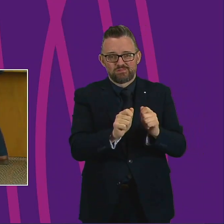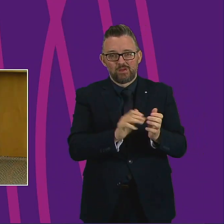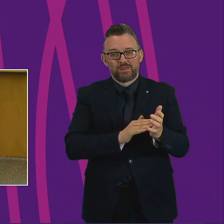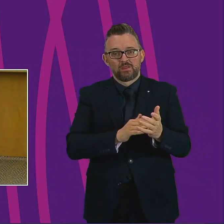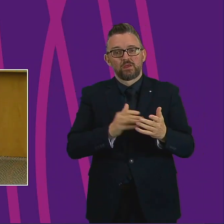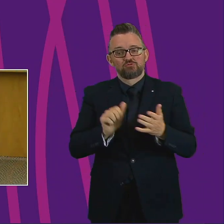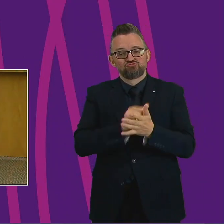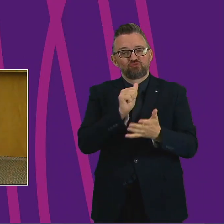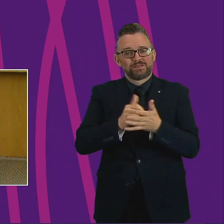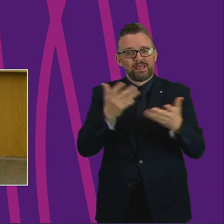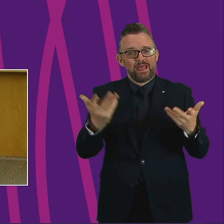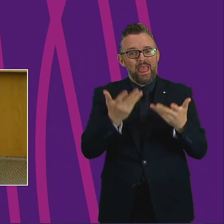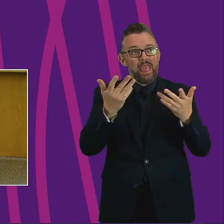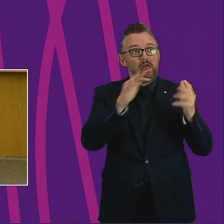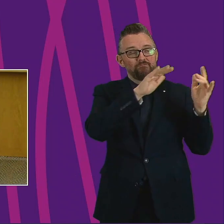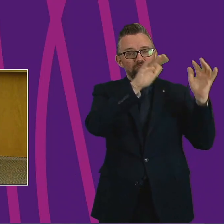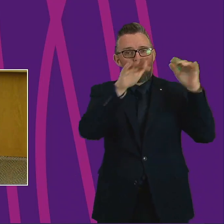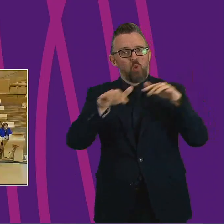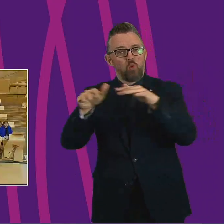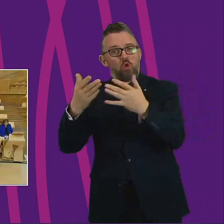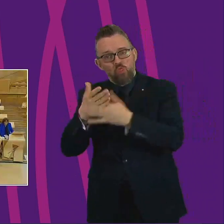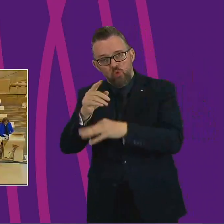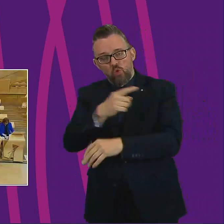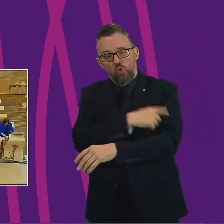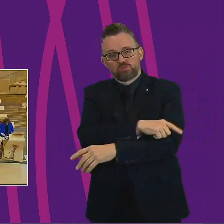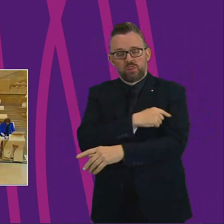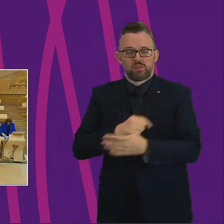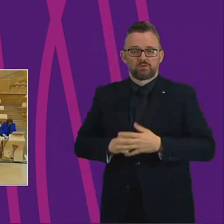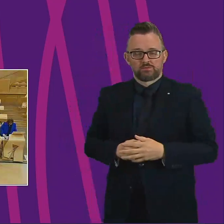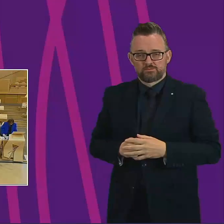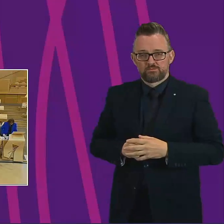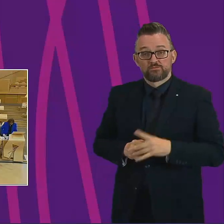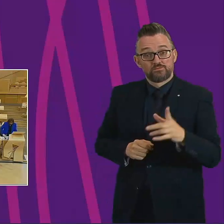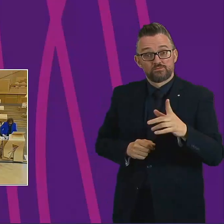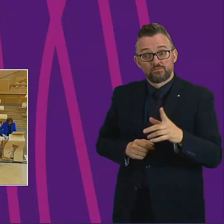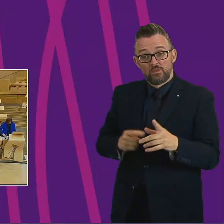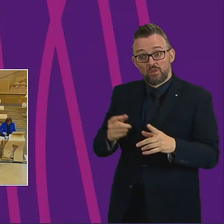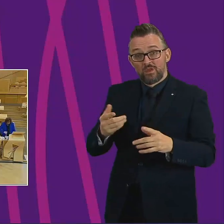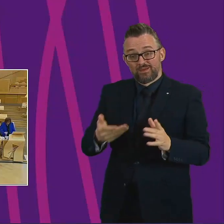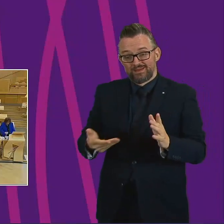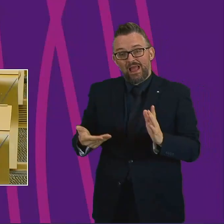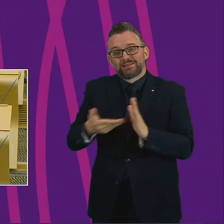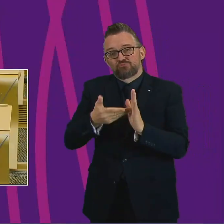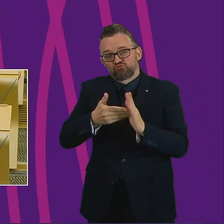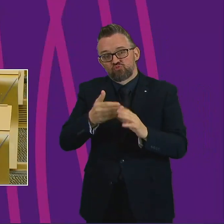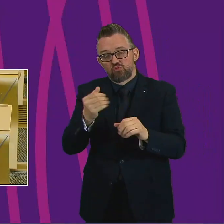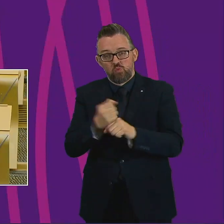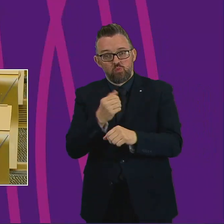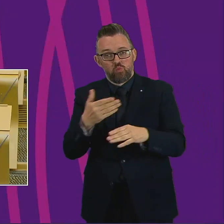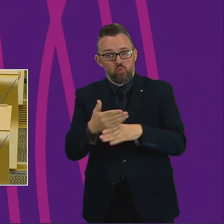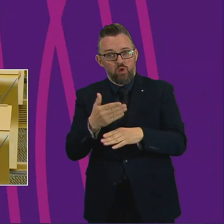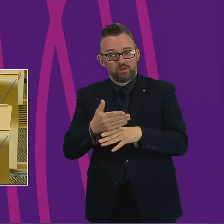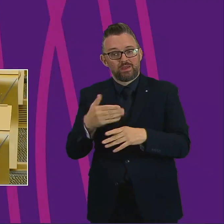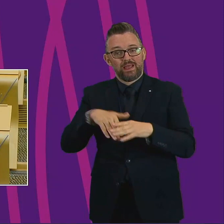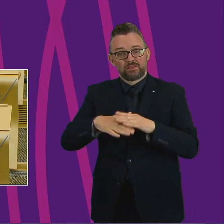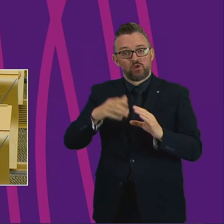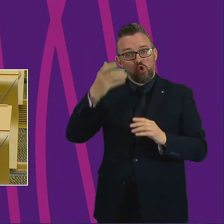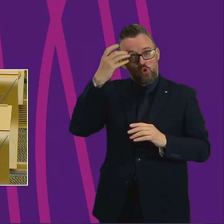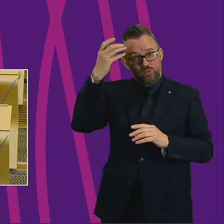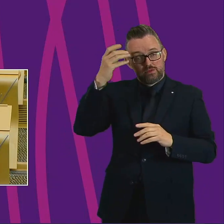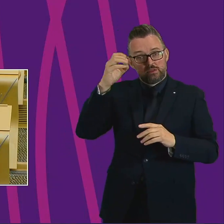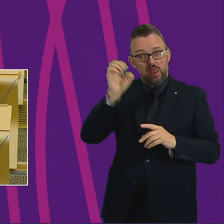airflow in that hospital? So the remedial work in the Queen Elizabeth